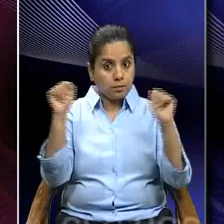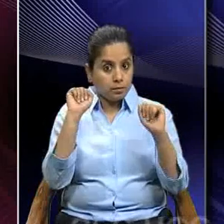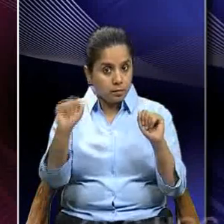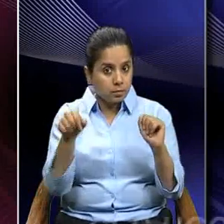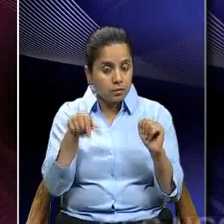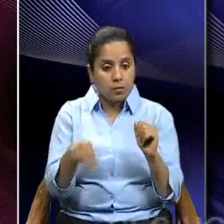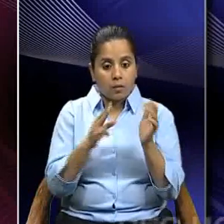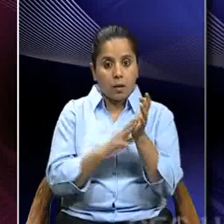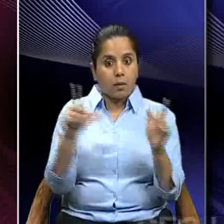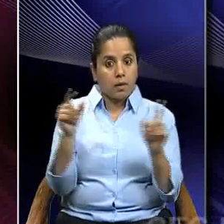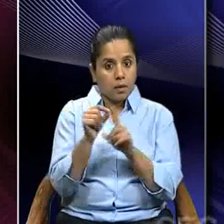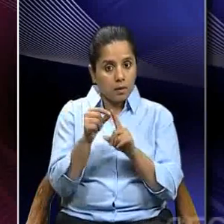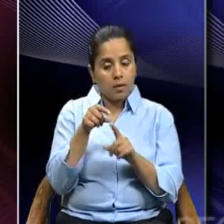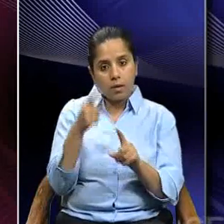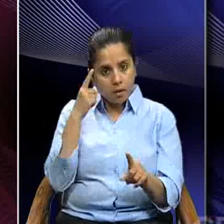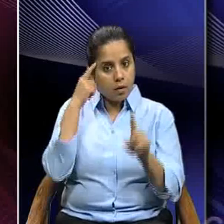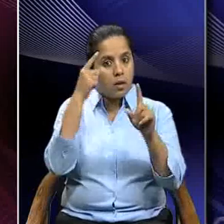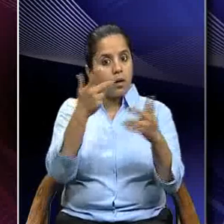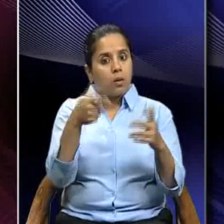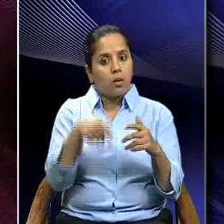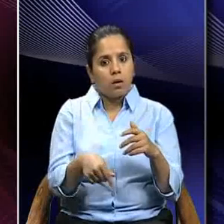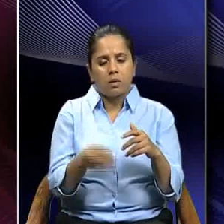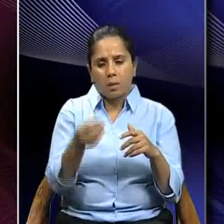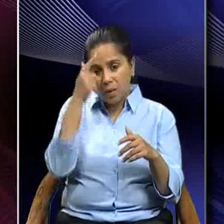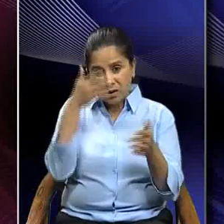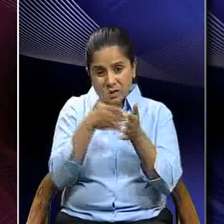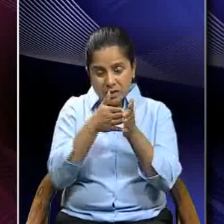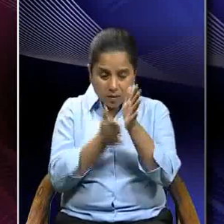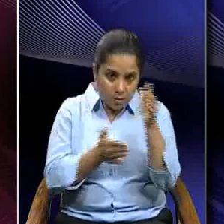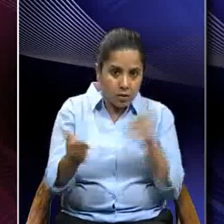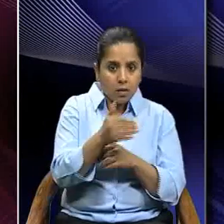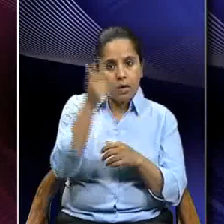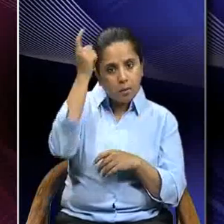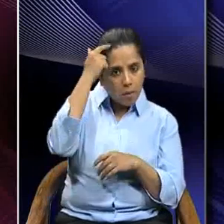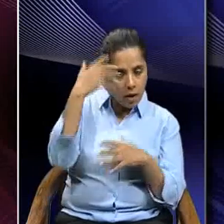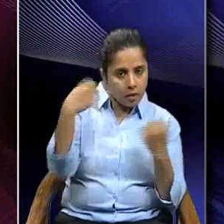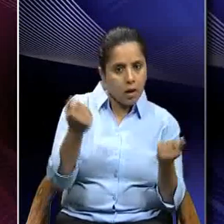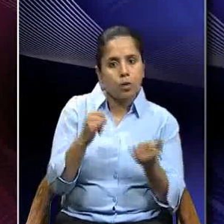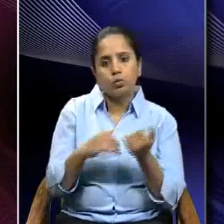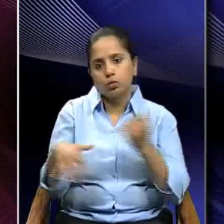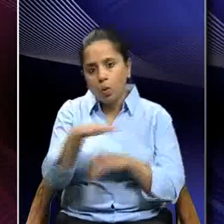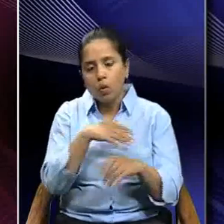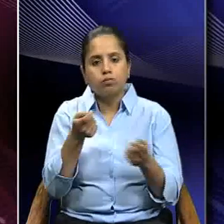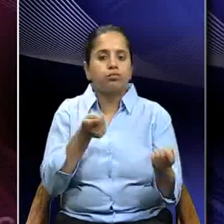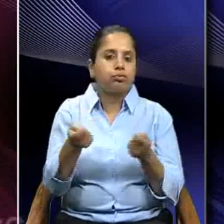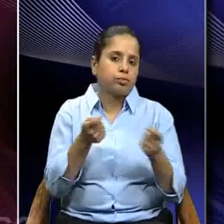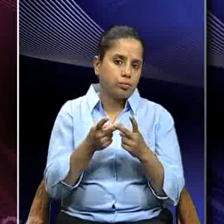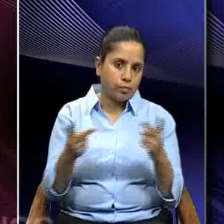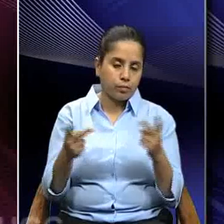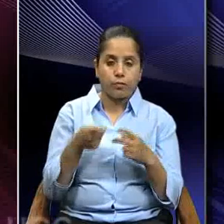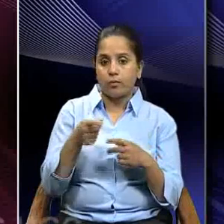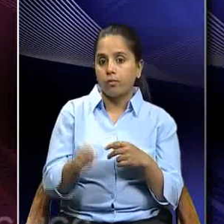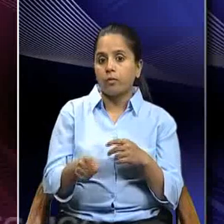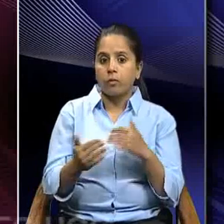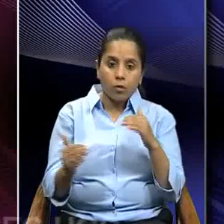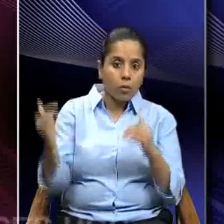of MLP, it aims at overcoming such attempts at mental and social dominations. It is there to